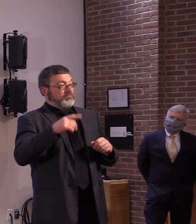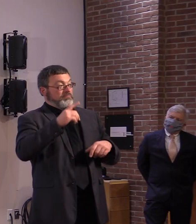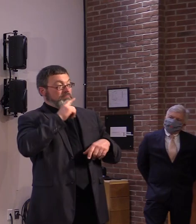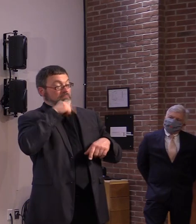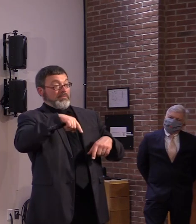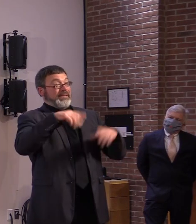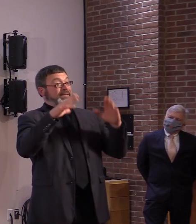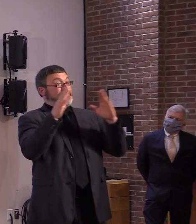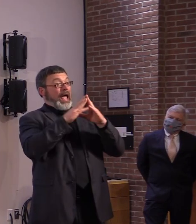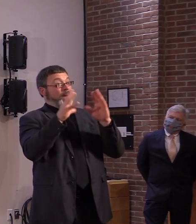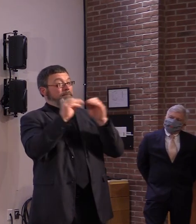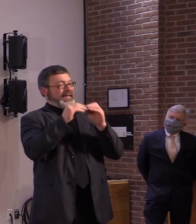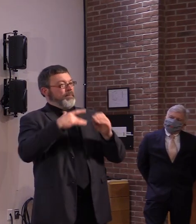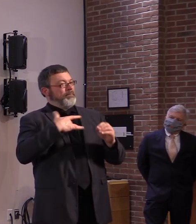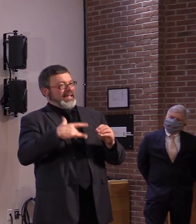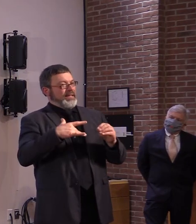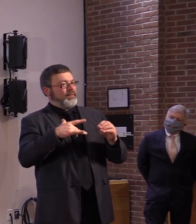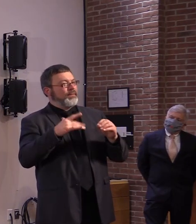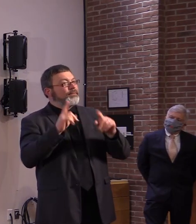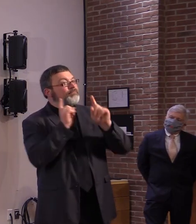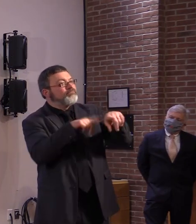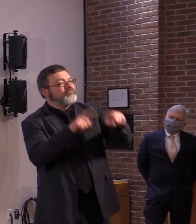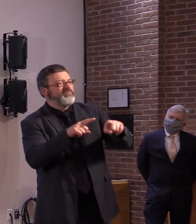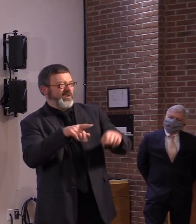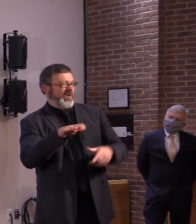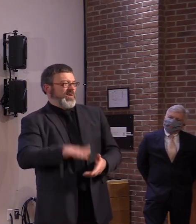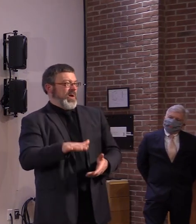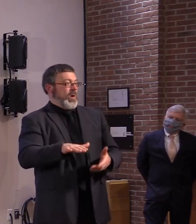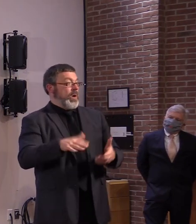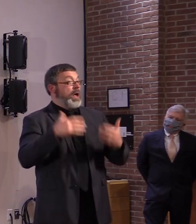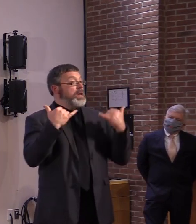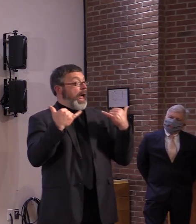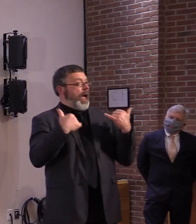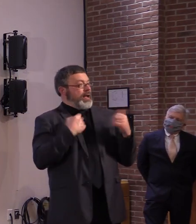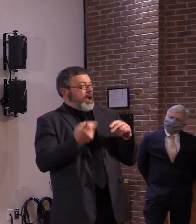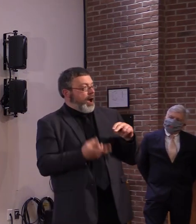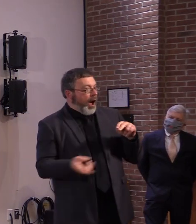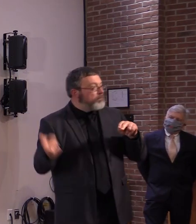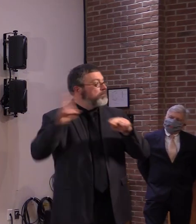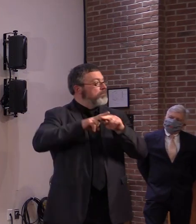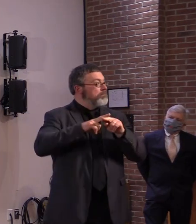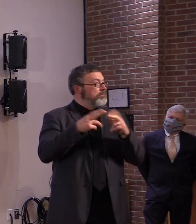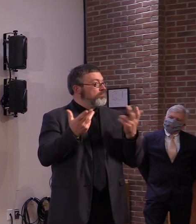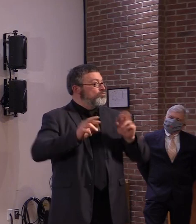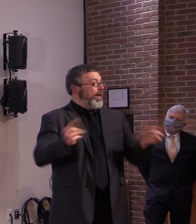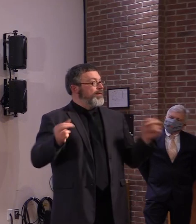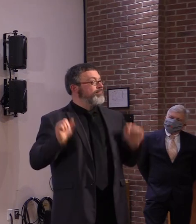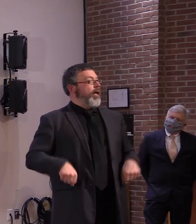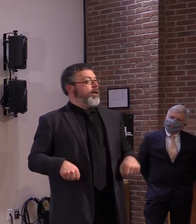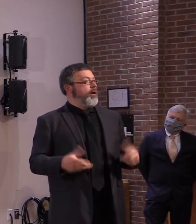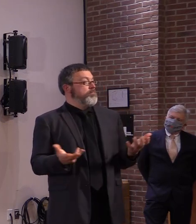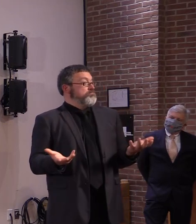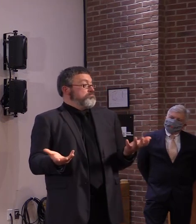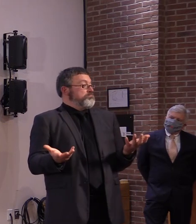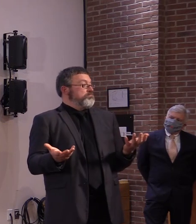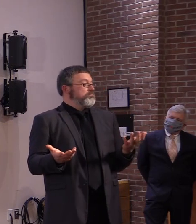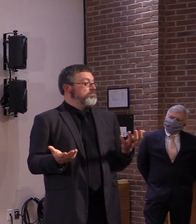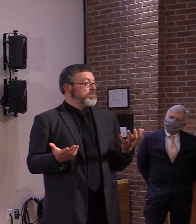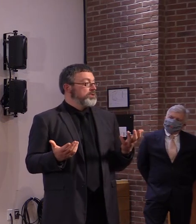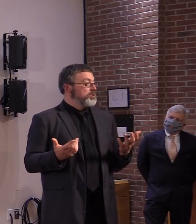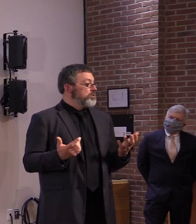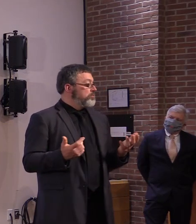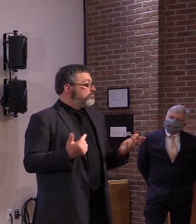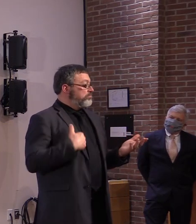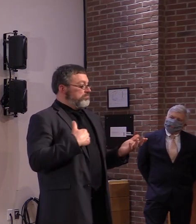meeting, and this may be a way to bolster that if we had this much participation in this general election. Possibly this could